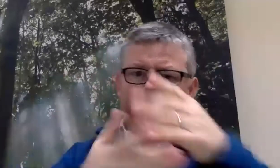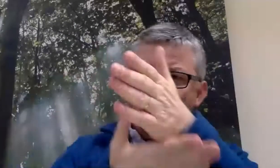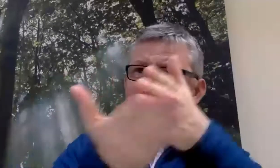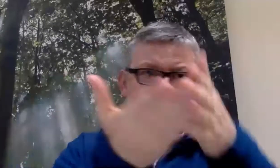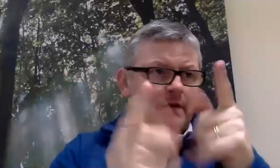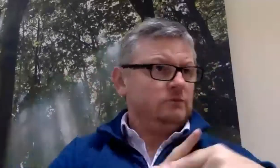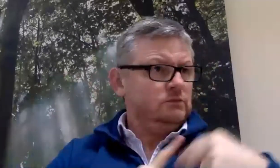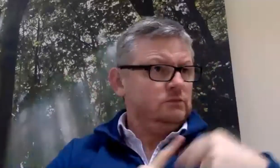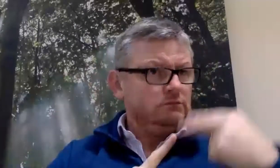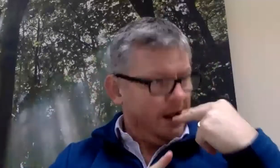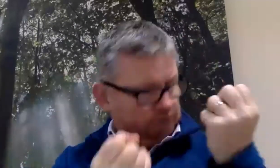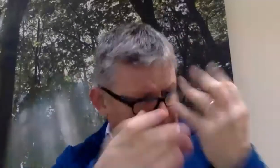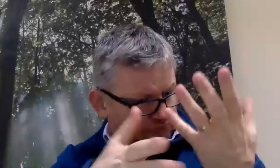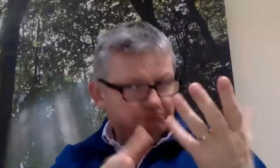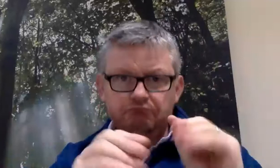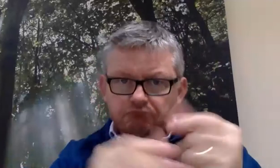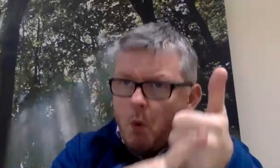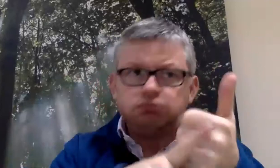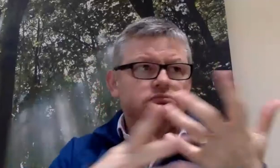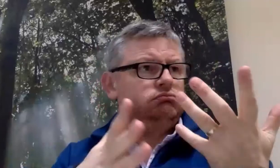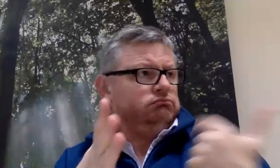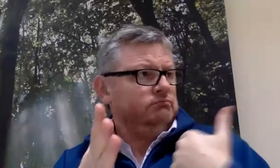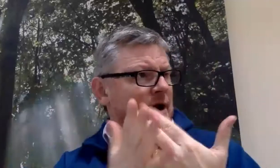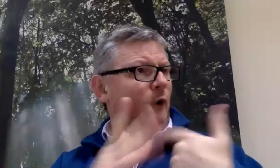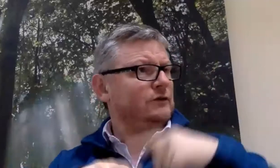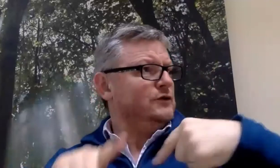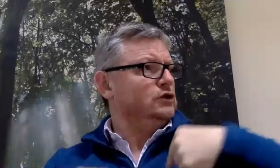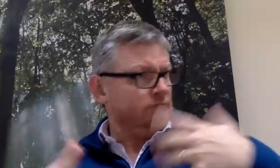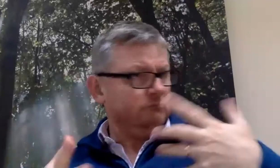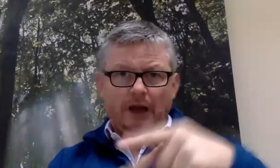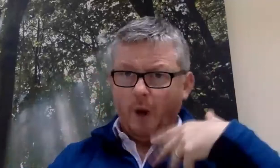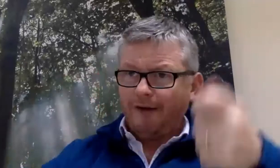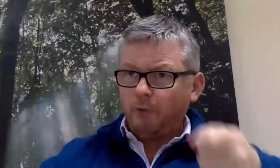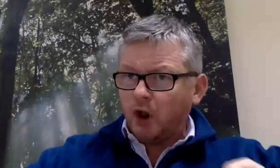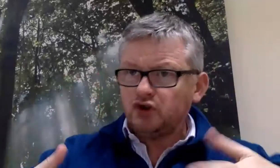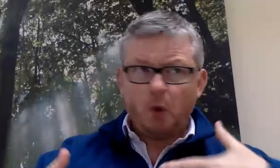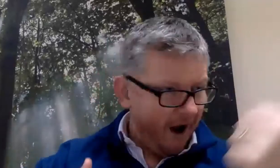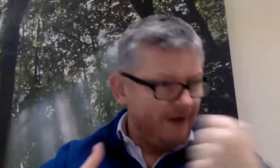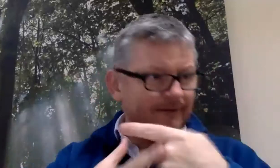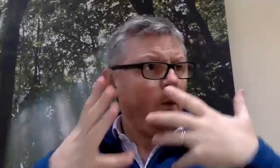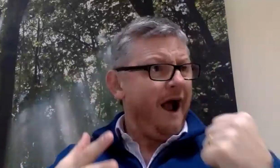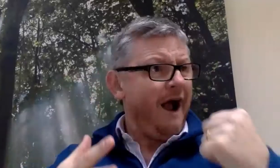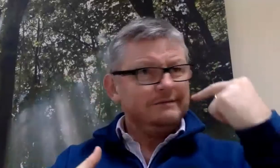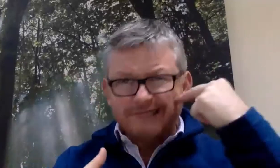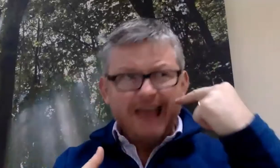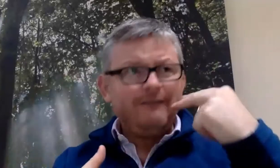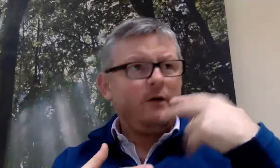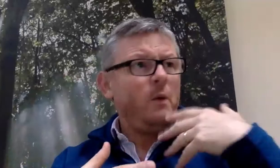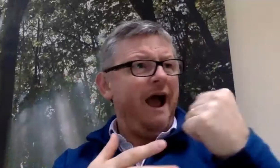in terms of having a very clear idea that equality underpins everything that we do, and that, you know, we